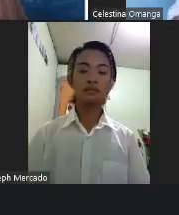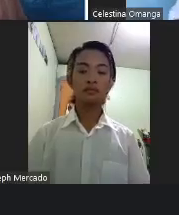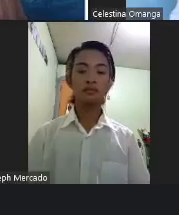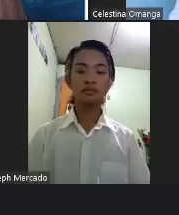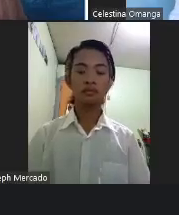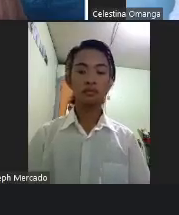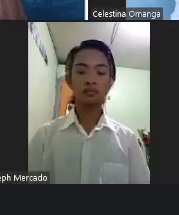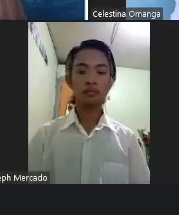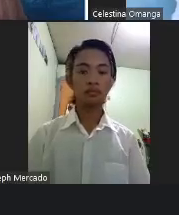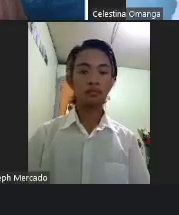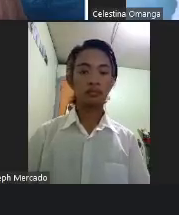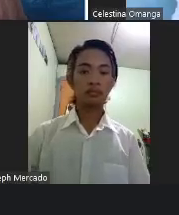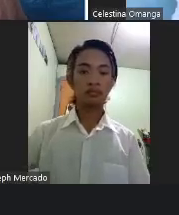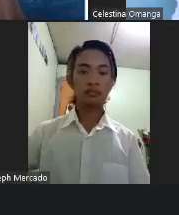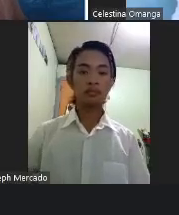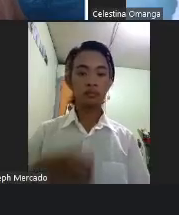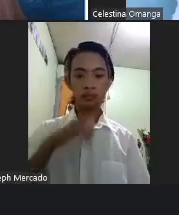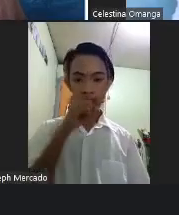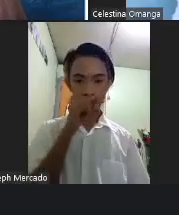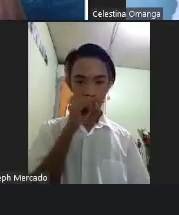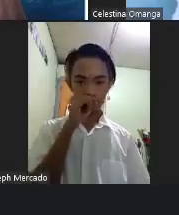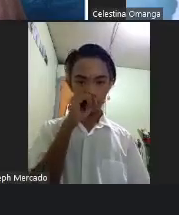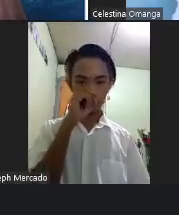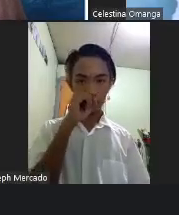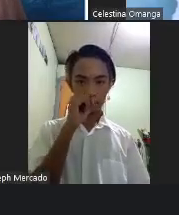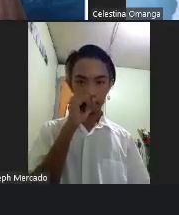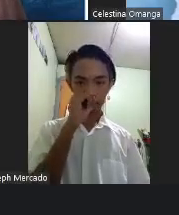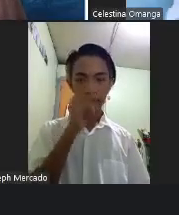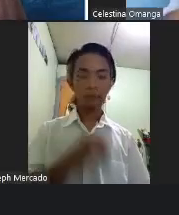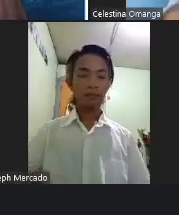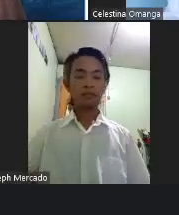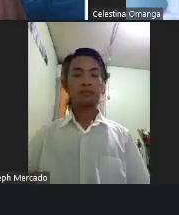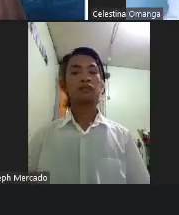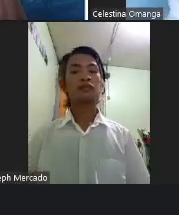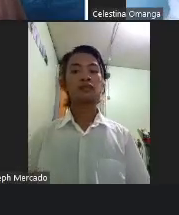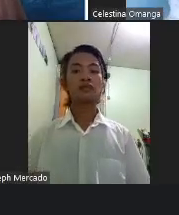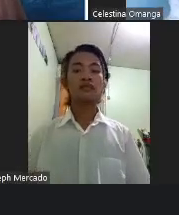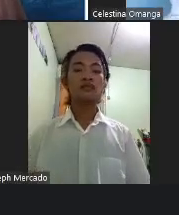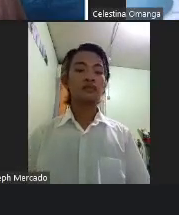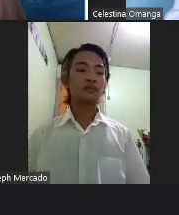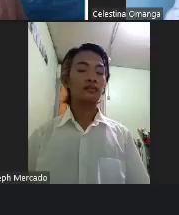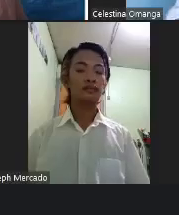sa screen, which is the link of the attendance itself.